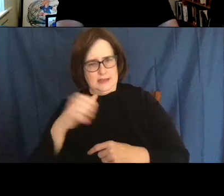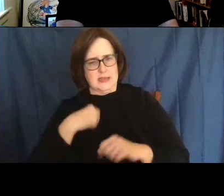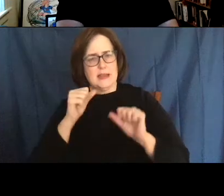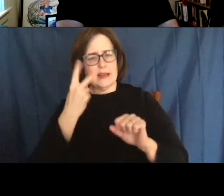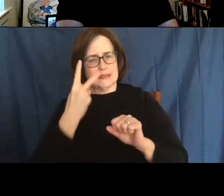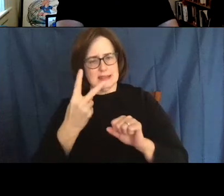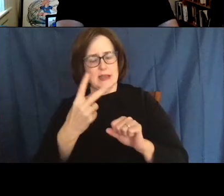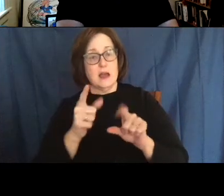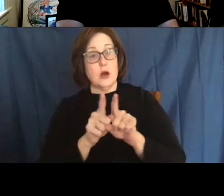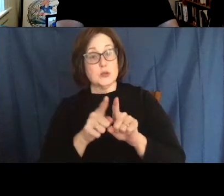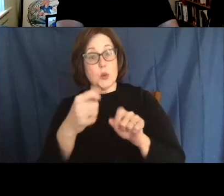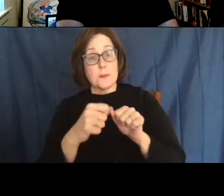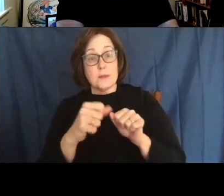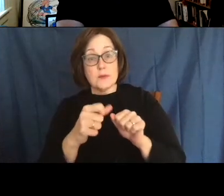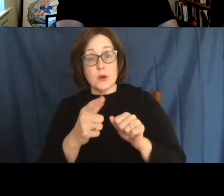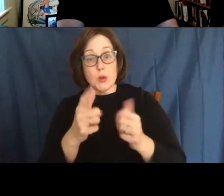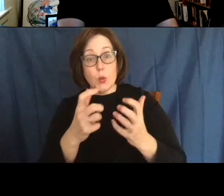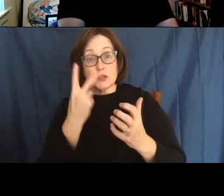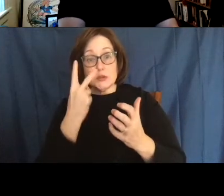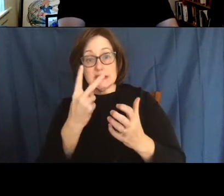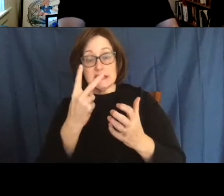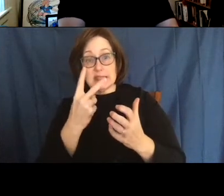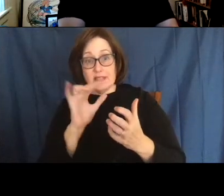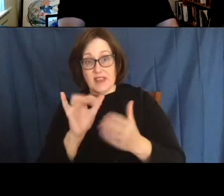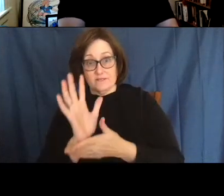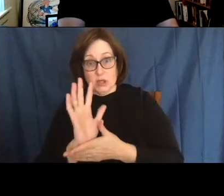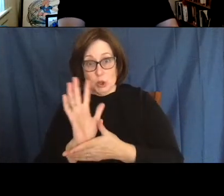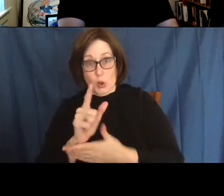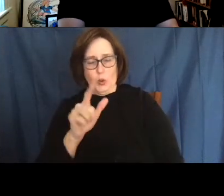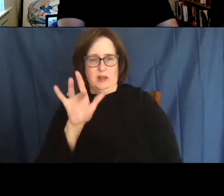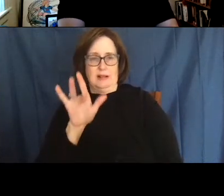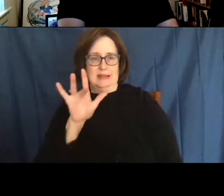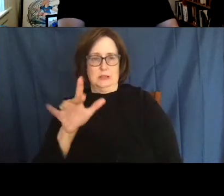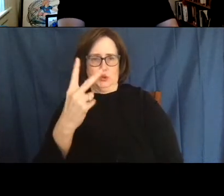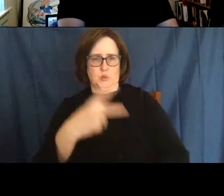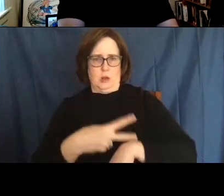click twice to maximize Jesper's video here so that you can see it enlarged.